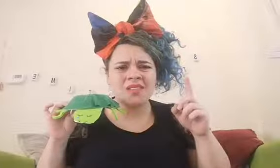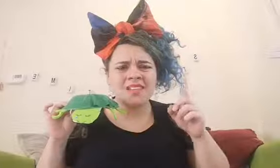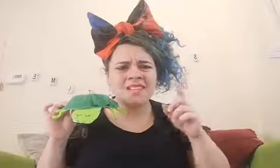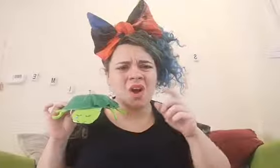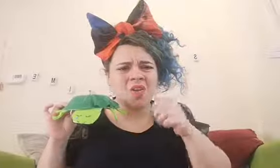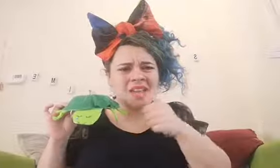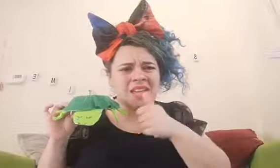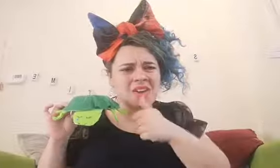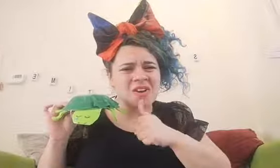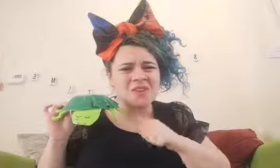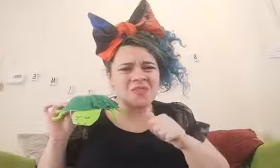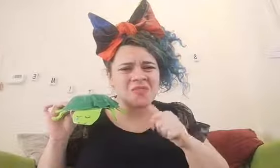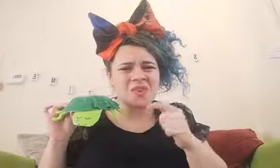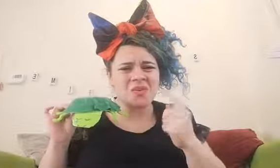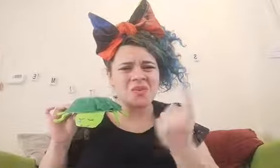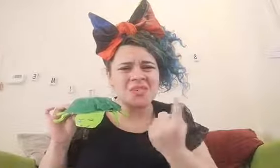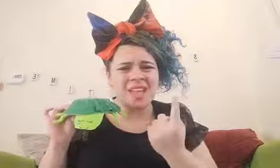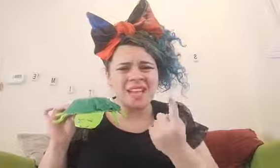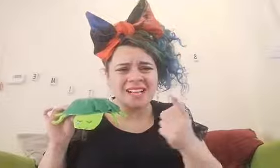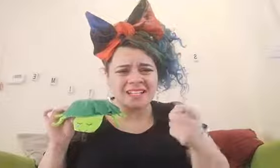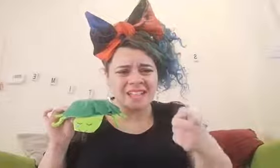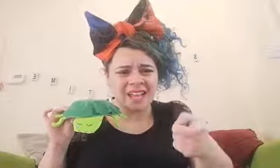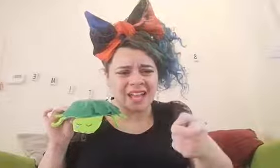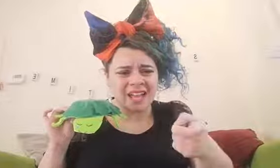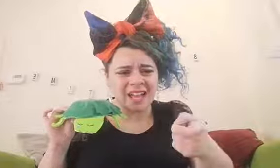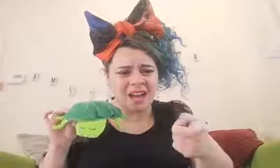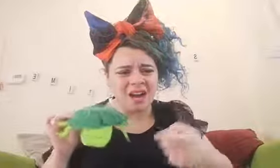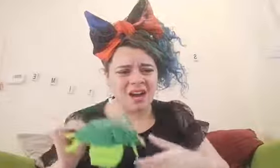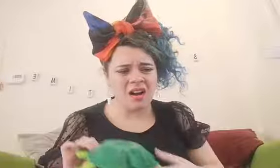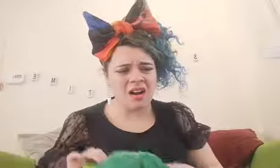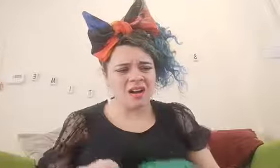there's only a few things here.